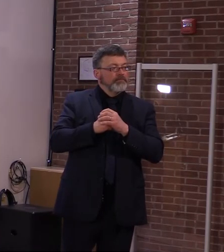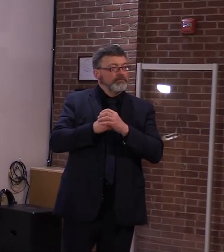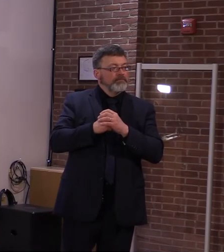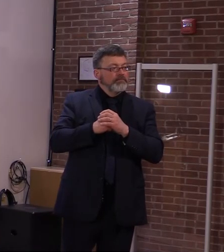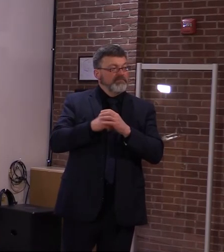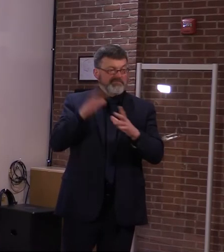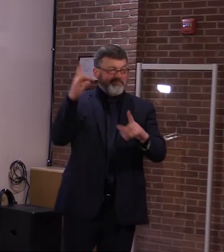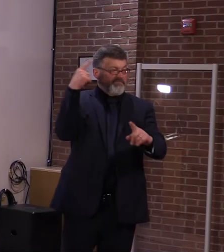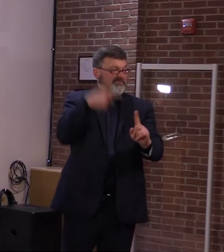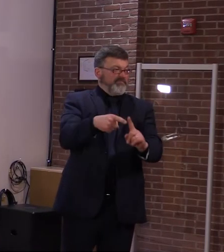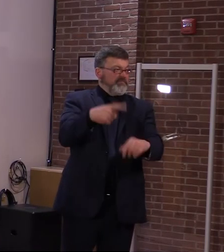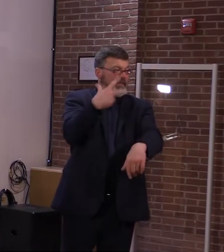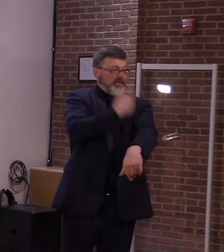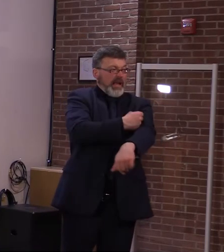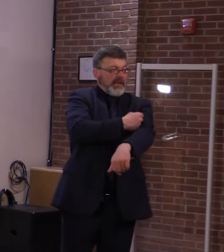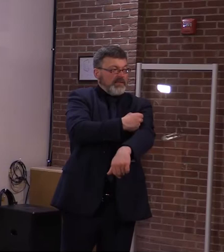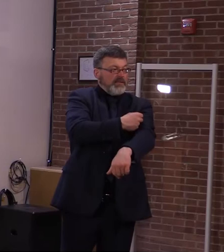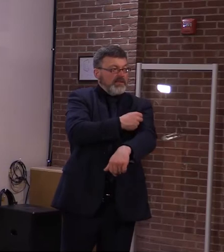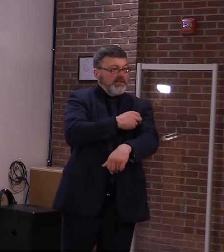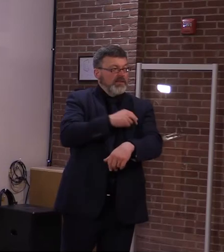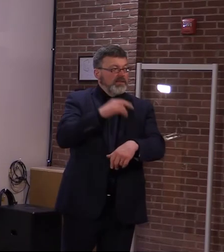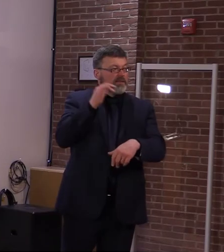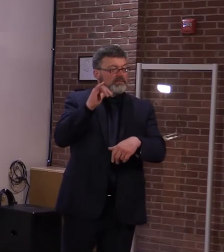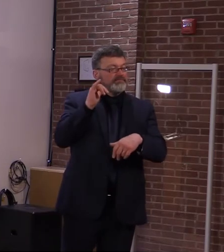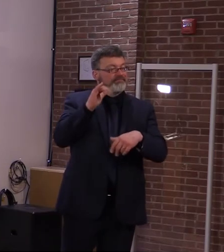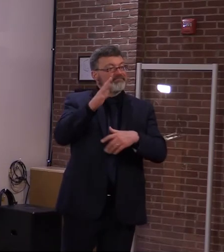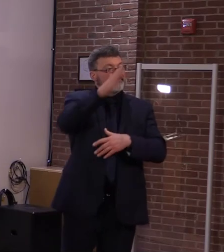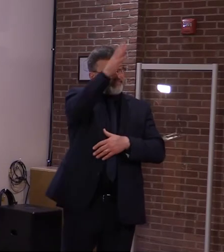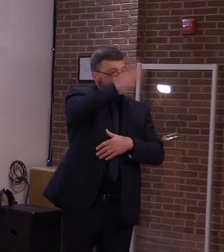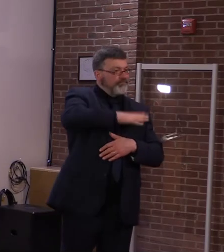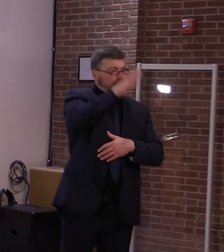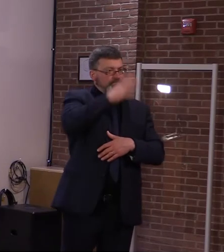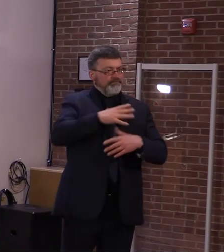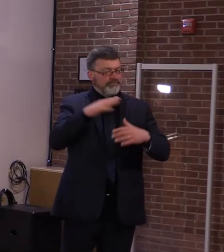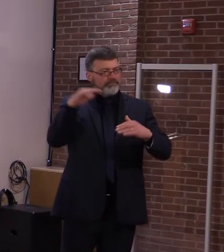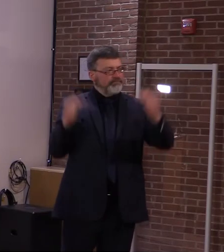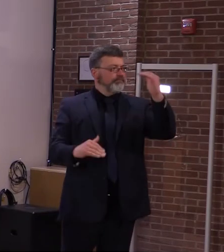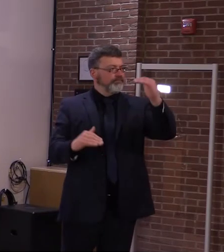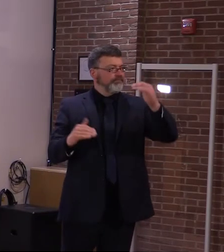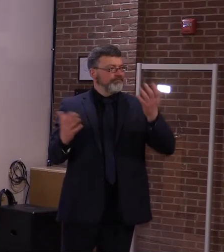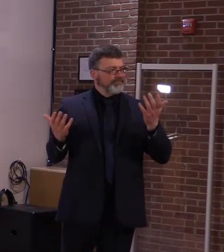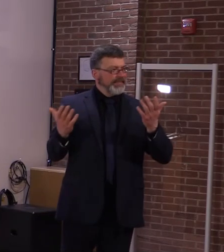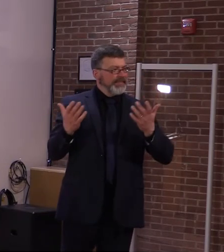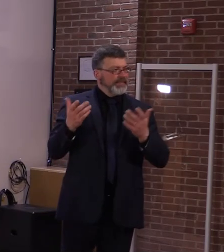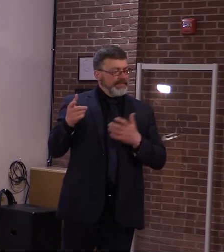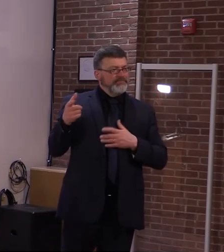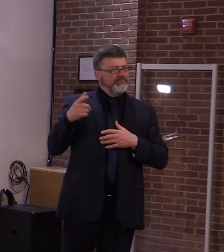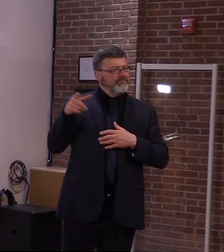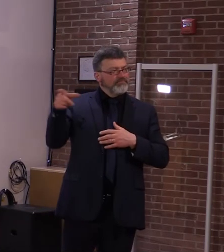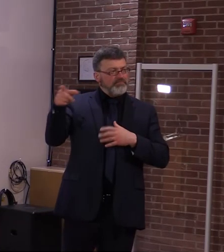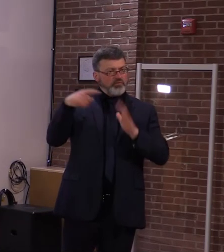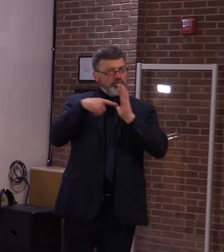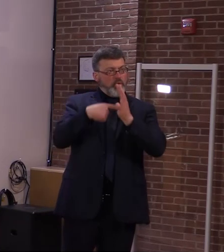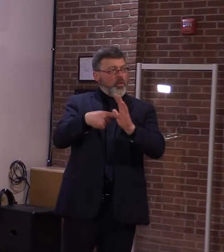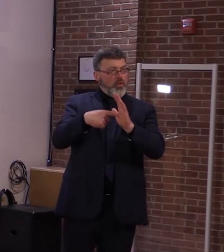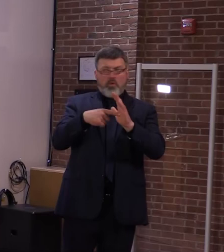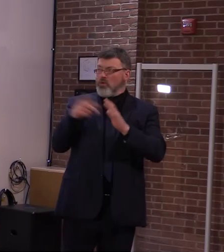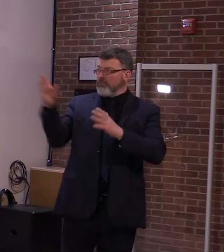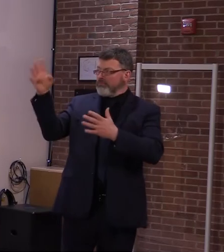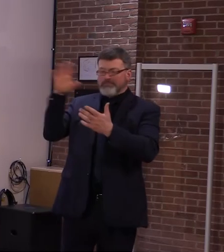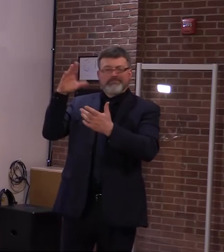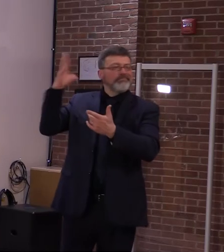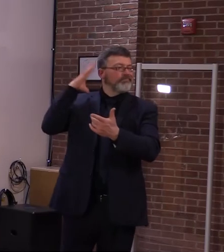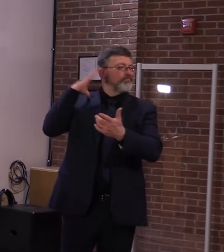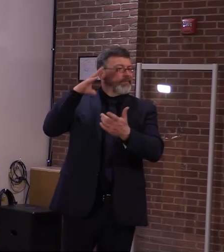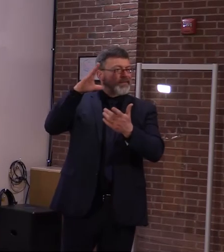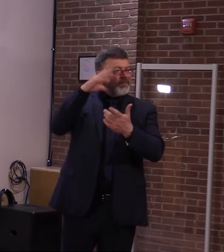coverage over the last week, and it, looking at Vermont's dashboard, it looks like women are getting vaccinated at a higher rate than